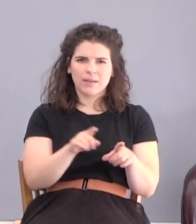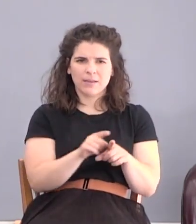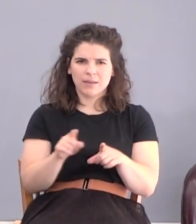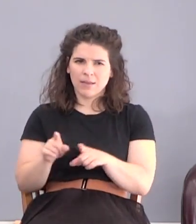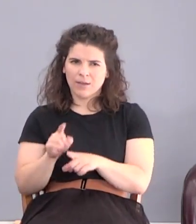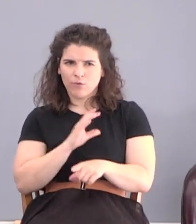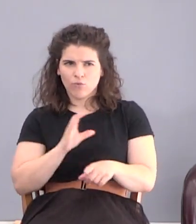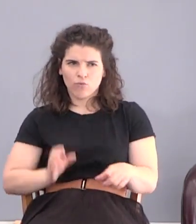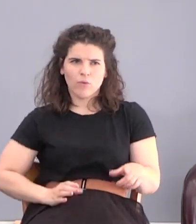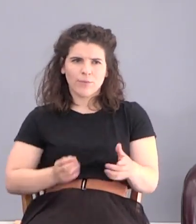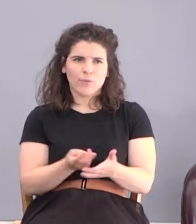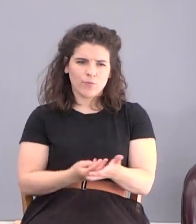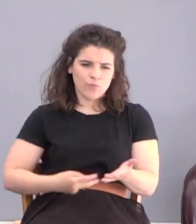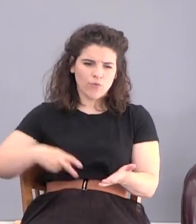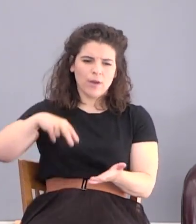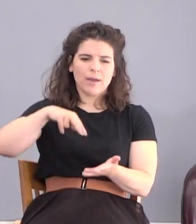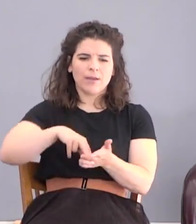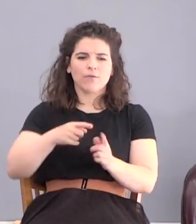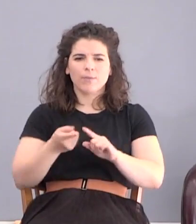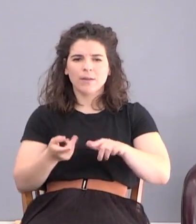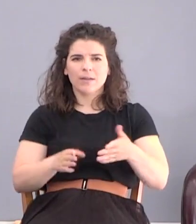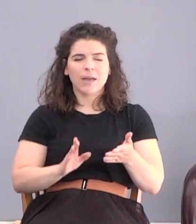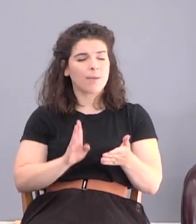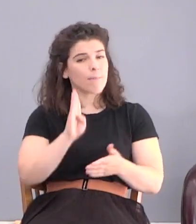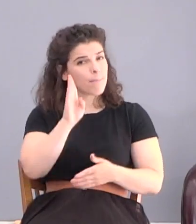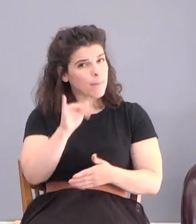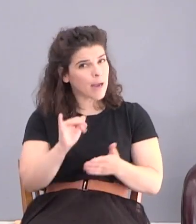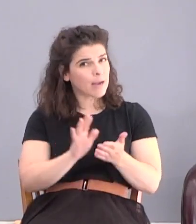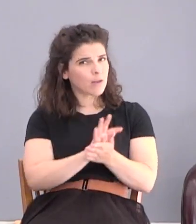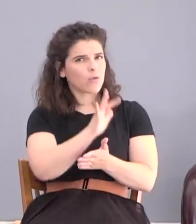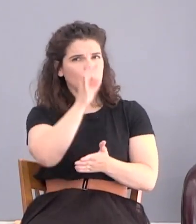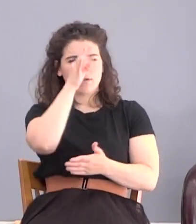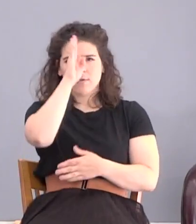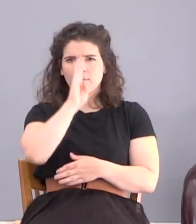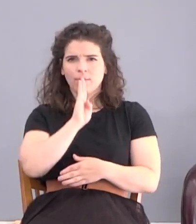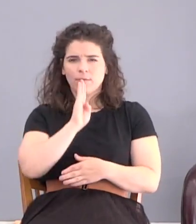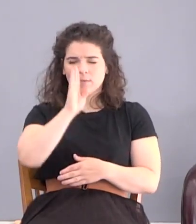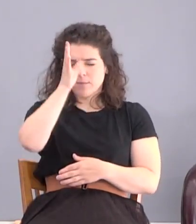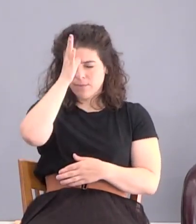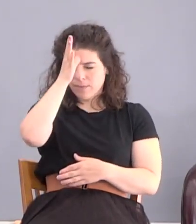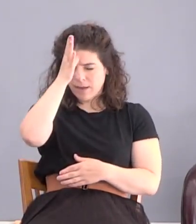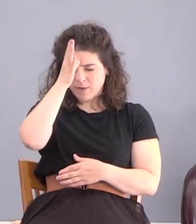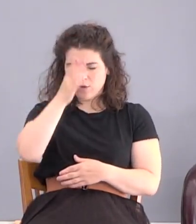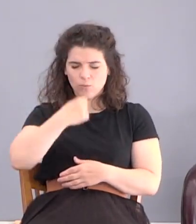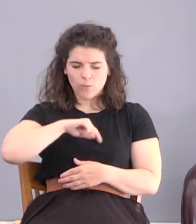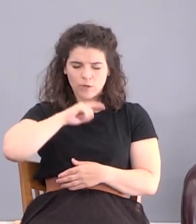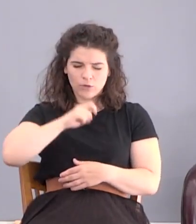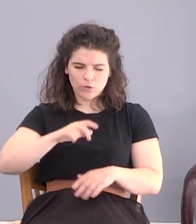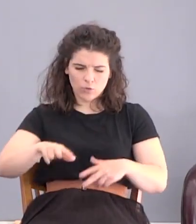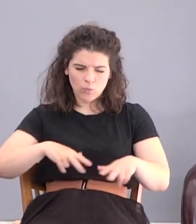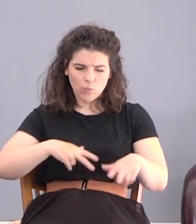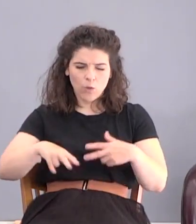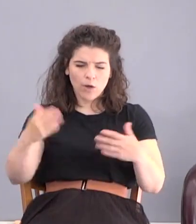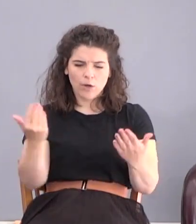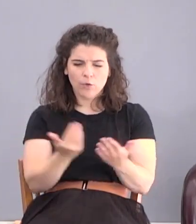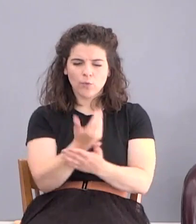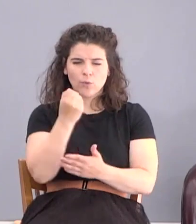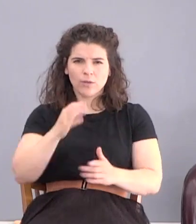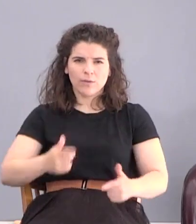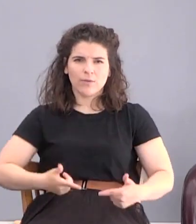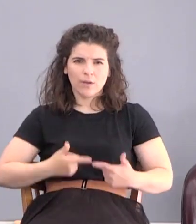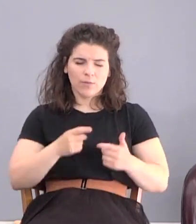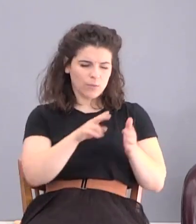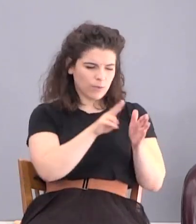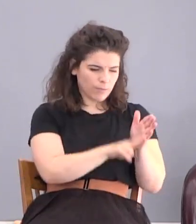from the dead by the glory of the Father, even so we also should walk in newness of life. For ye have been planted together in the likeness